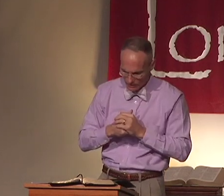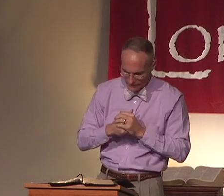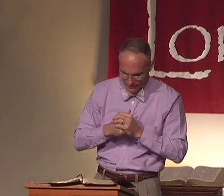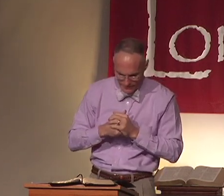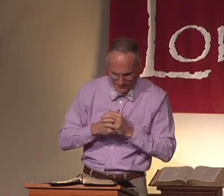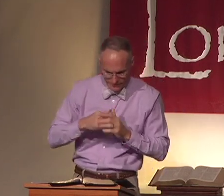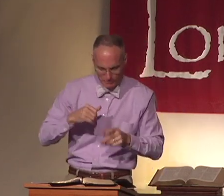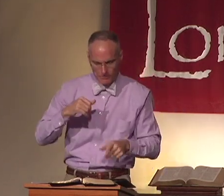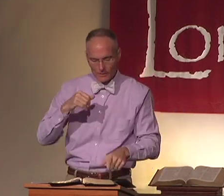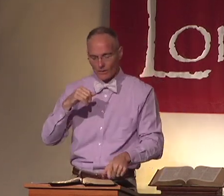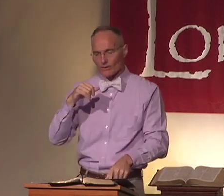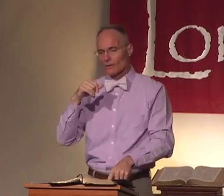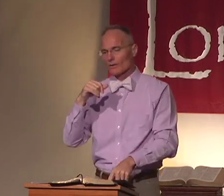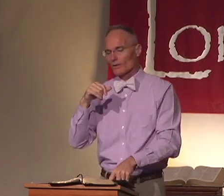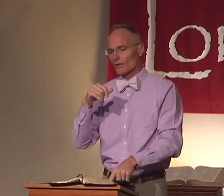overlook.